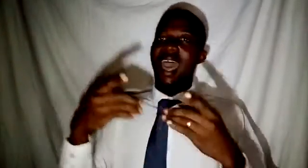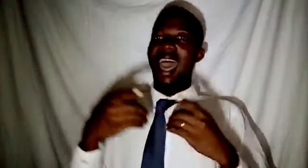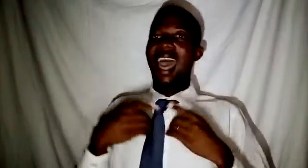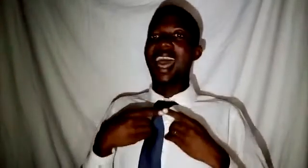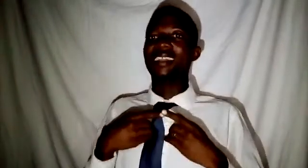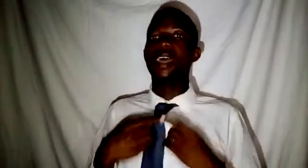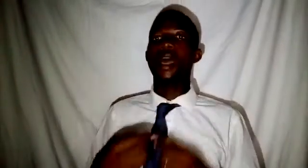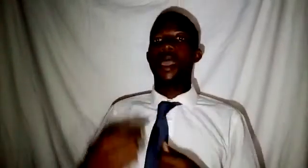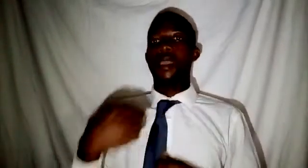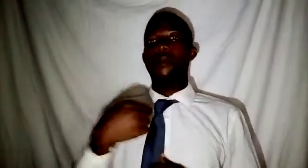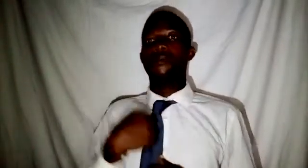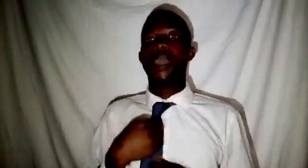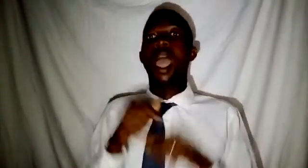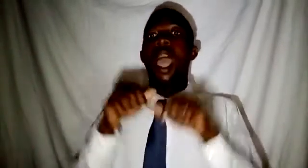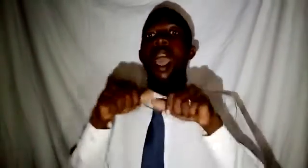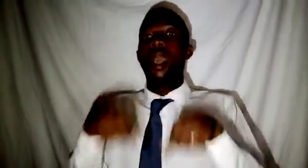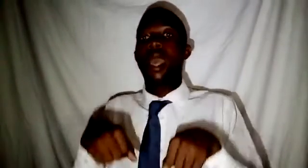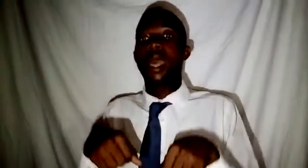might, can, etc.